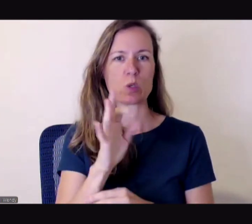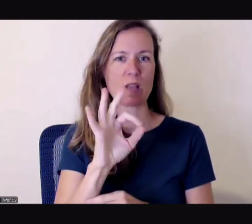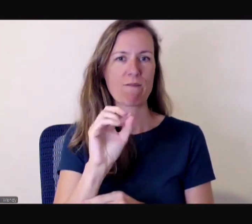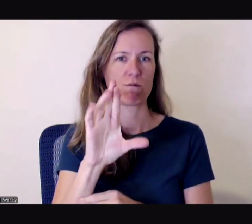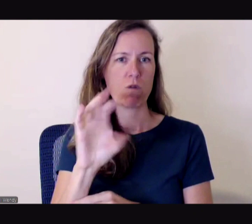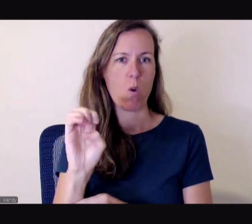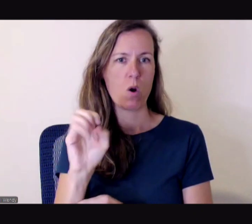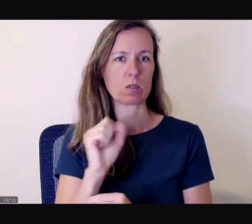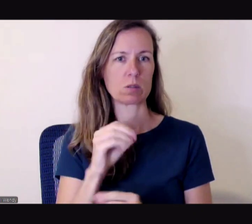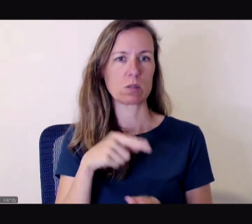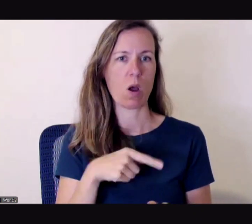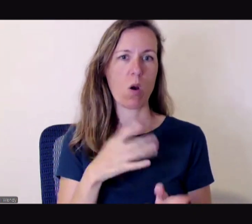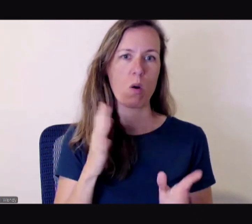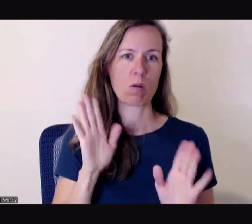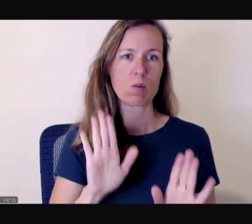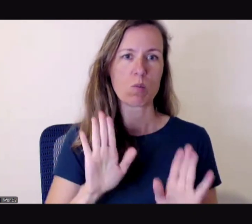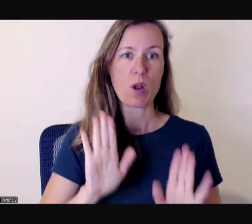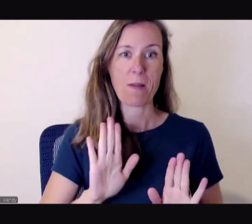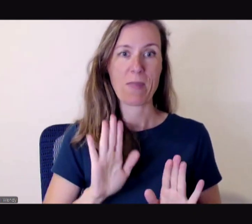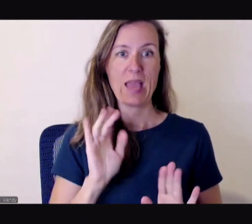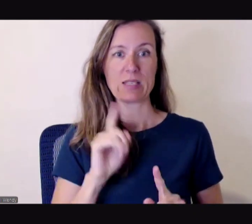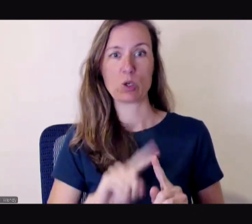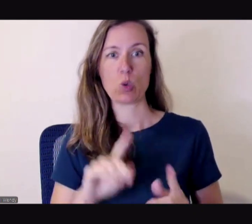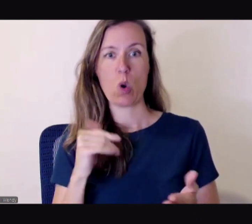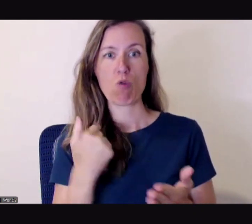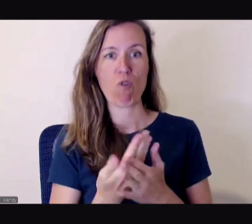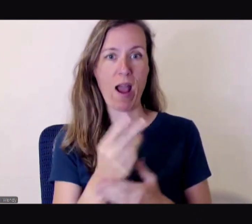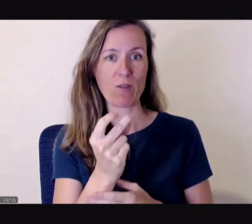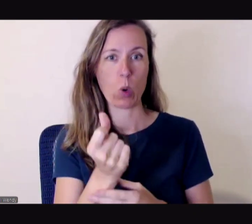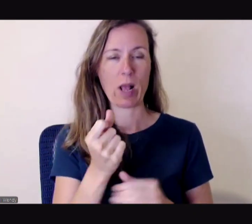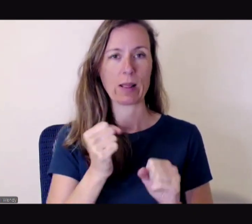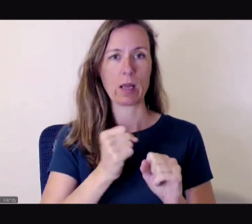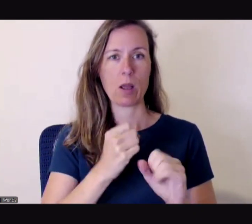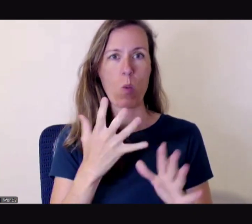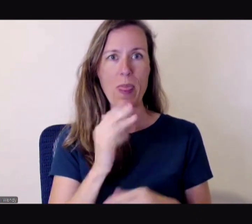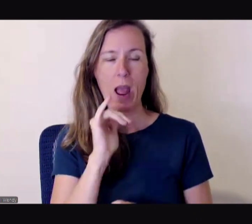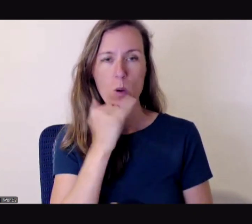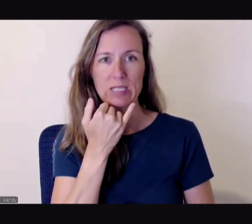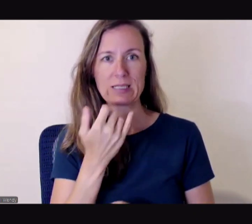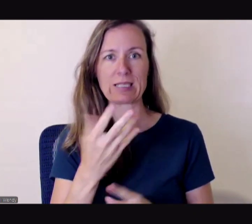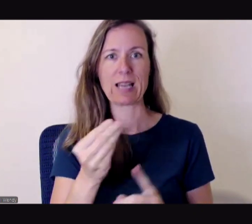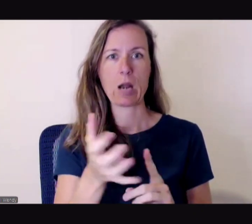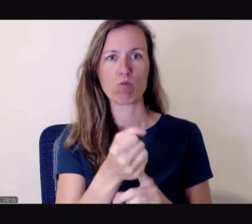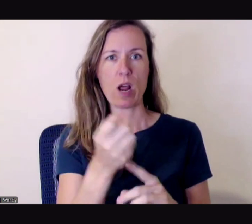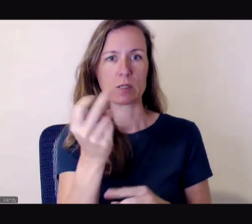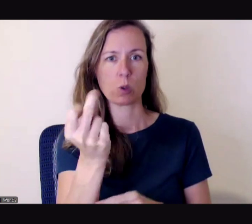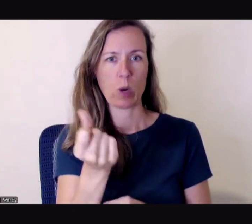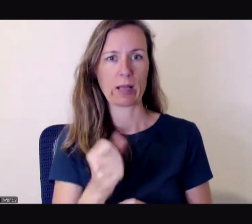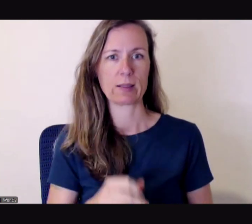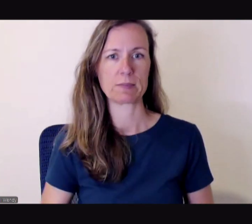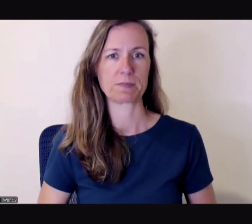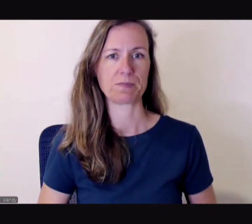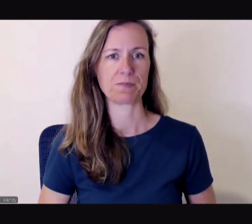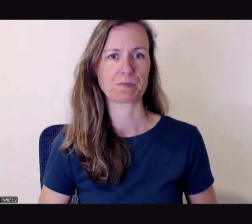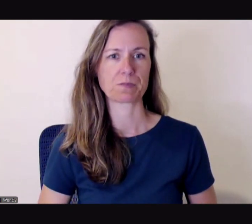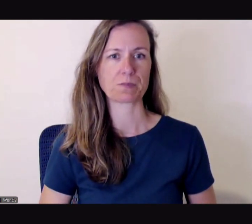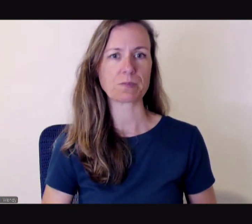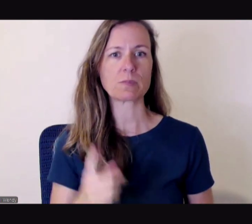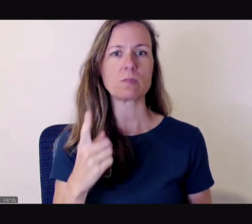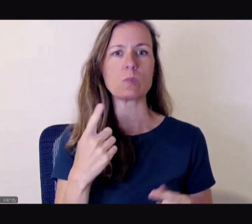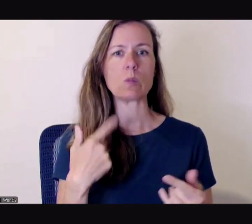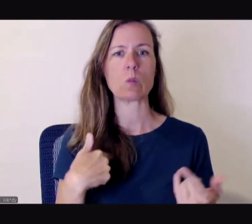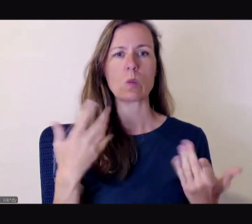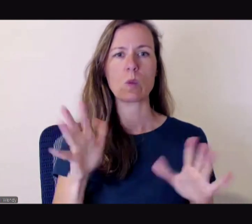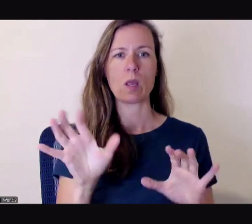pretty amazing without incident. We've conducted numerous walks and ward walks in the last